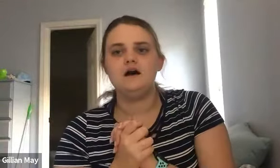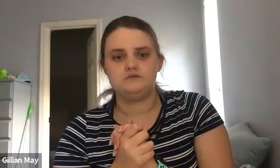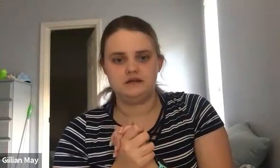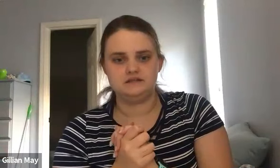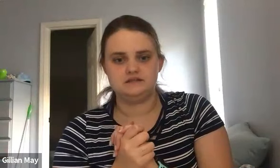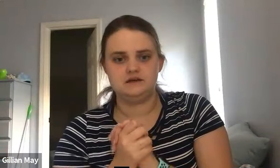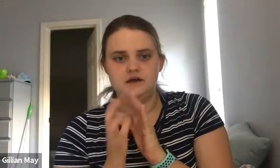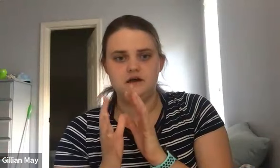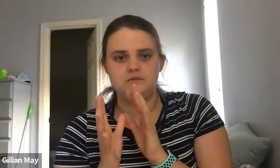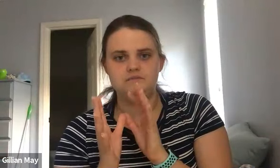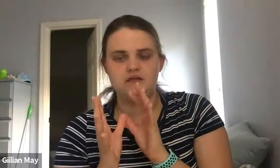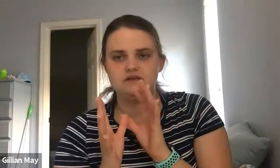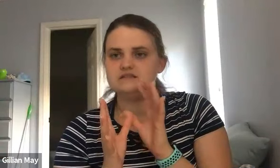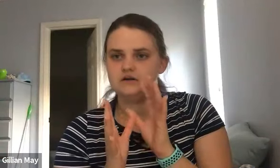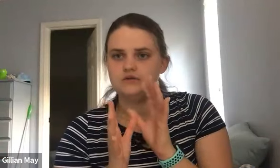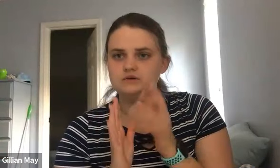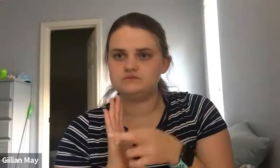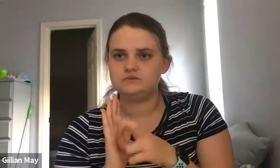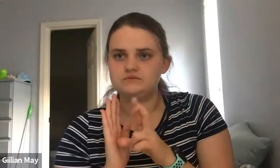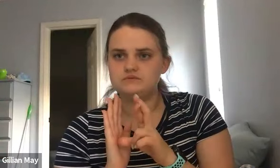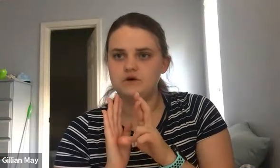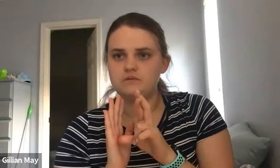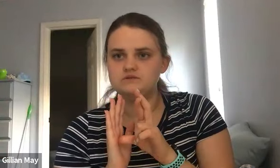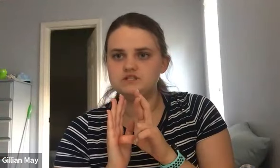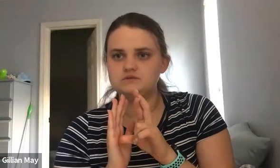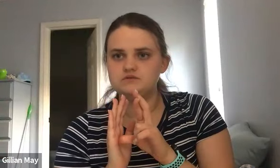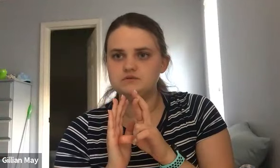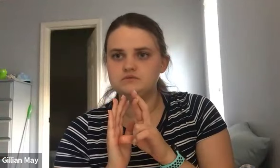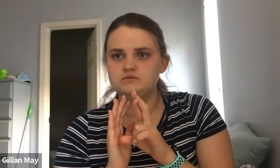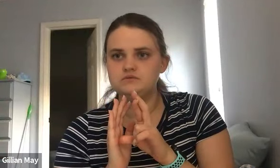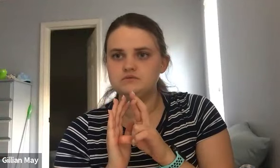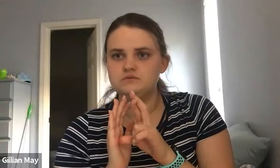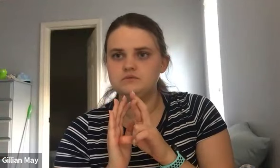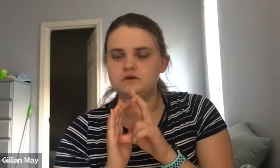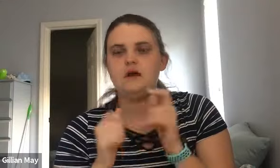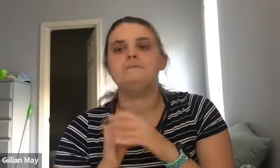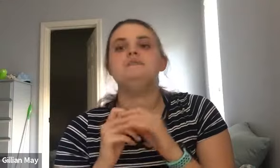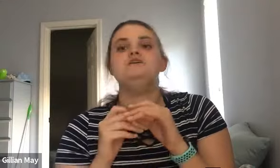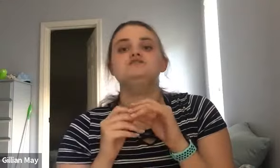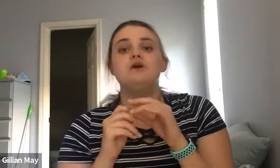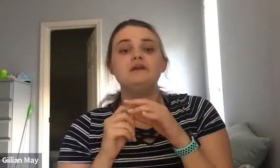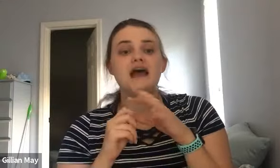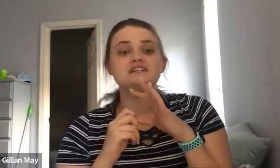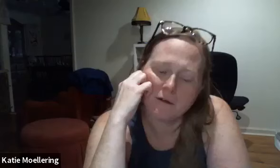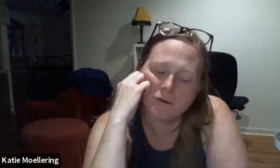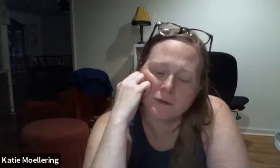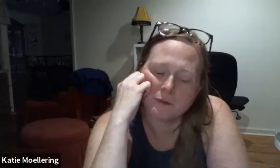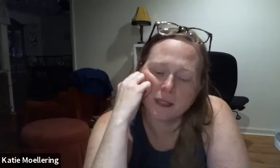all right. I think is that all the ones we just went through? Okay. So I have